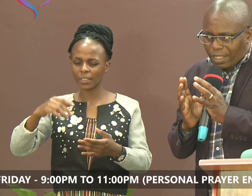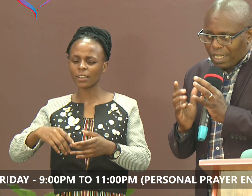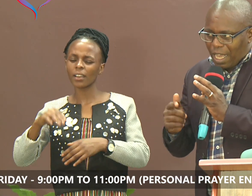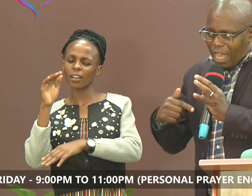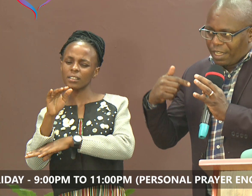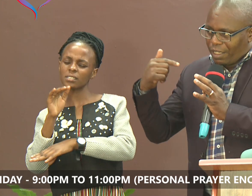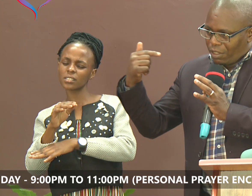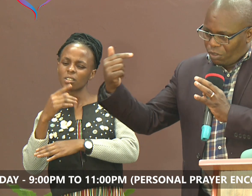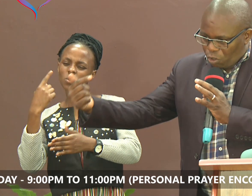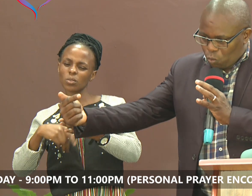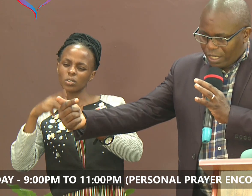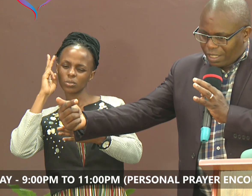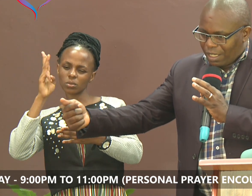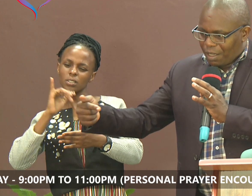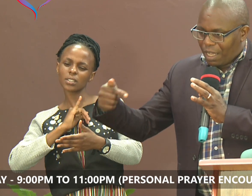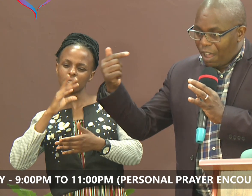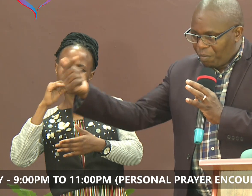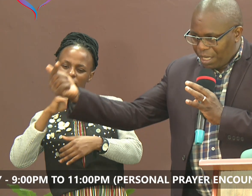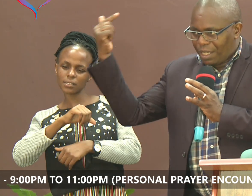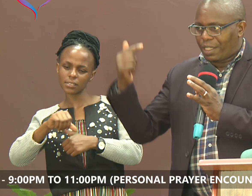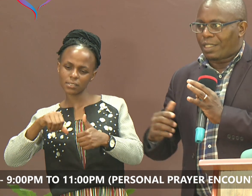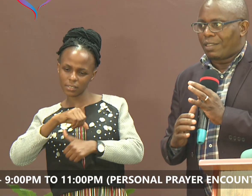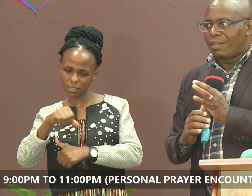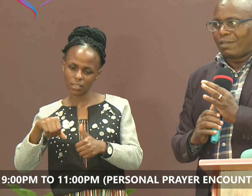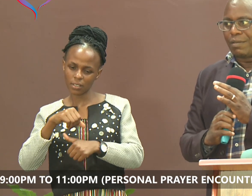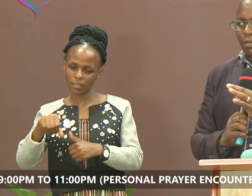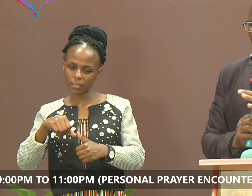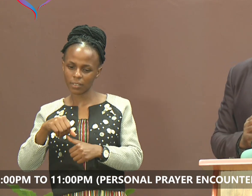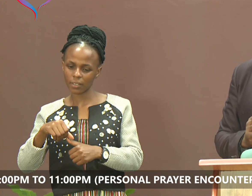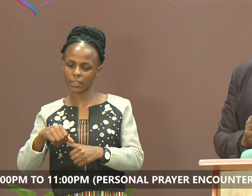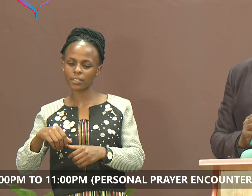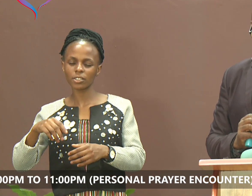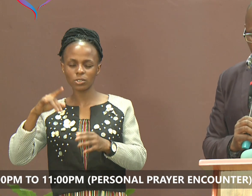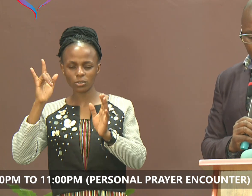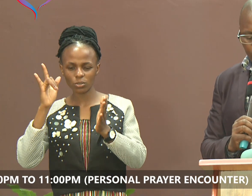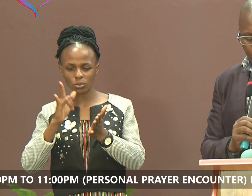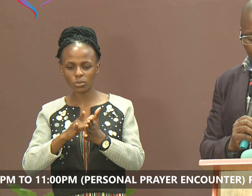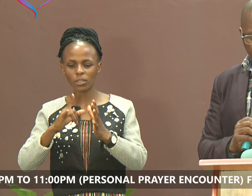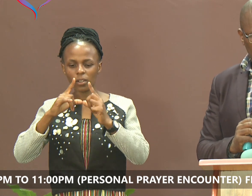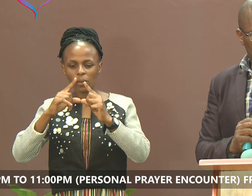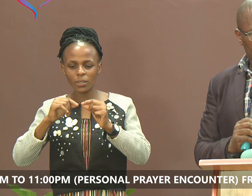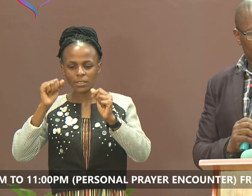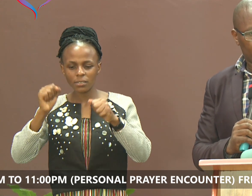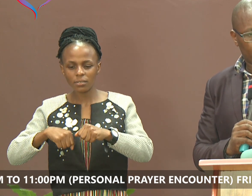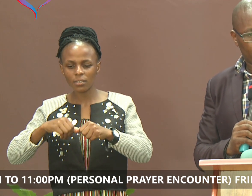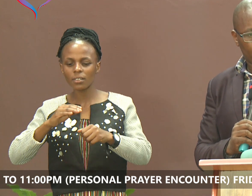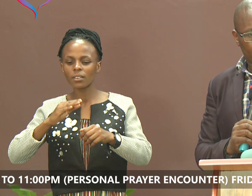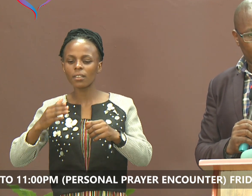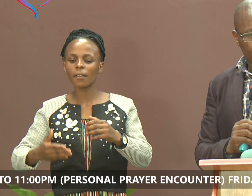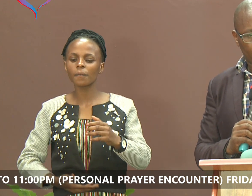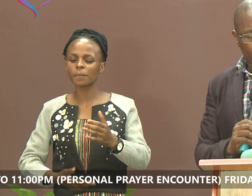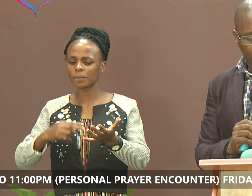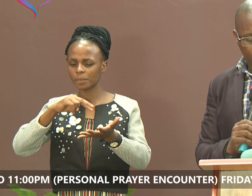put together words and those words have meaning. Ebigambo bino ono byasose